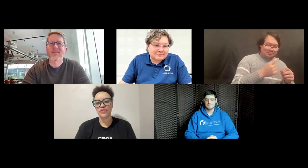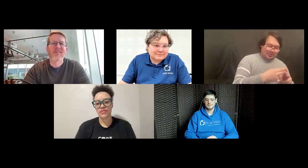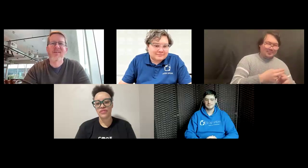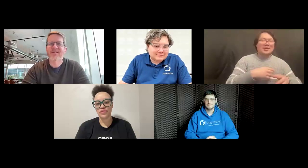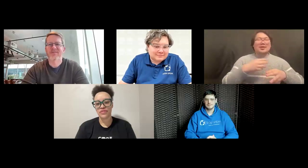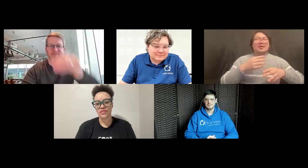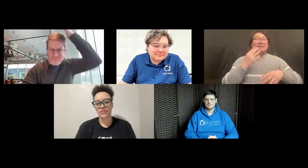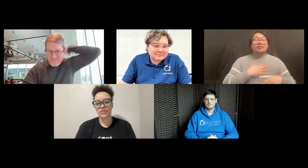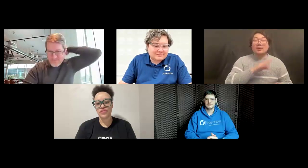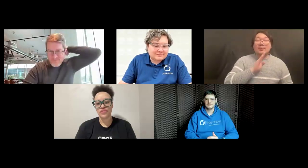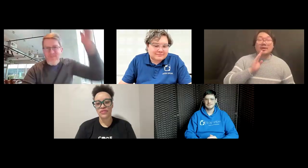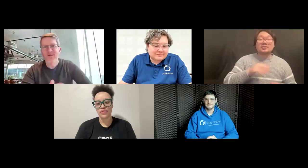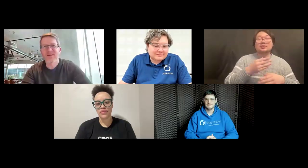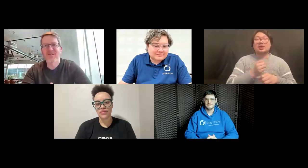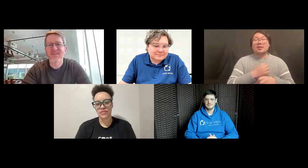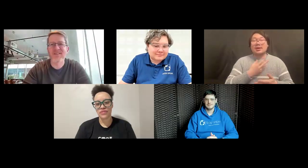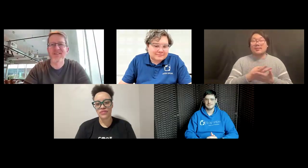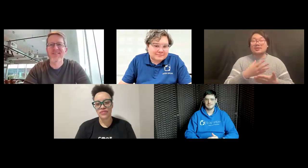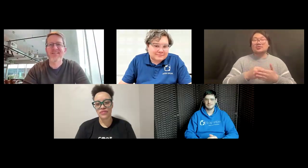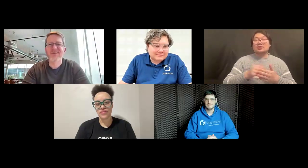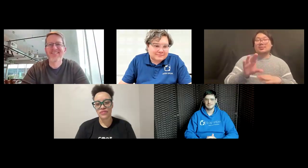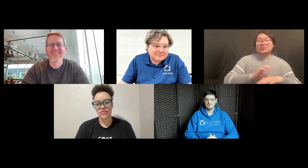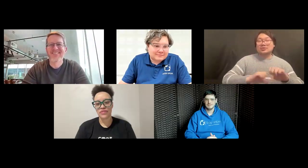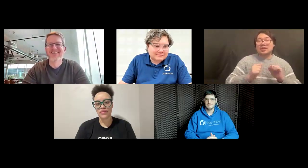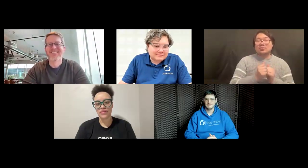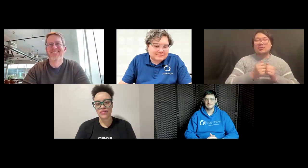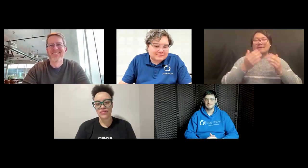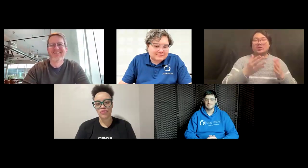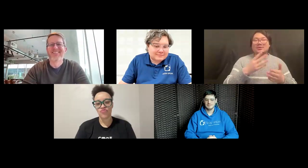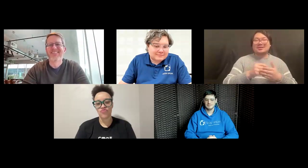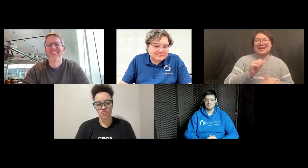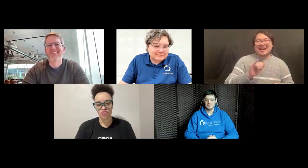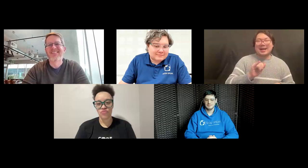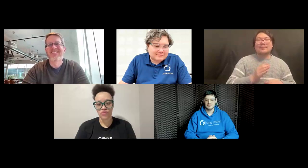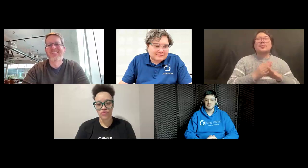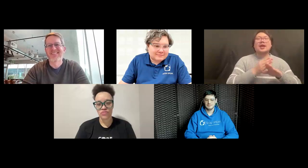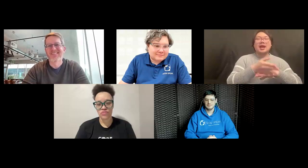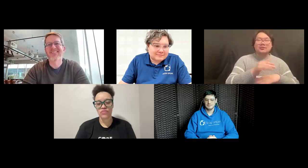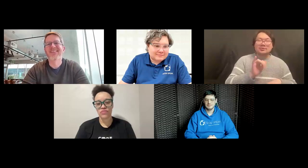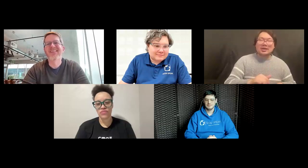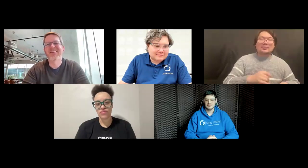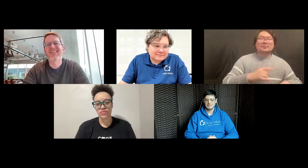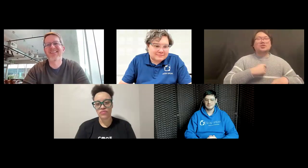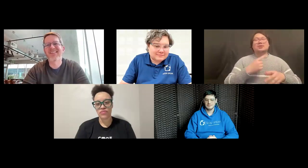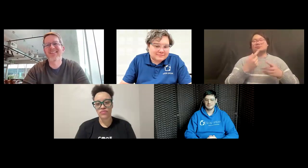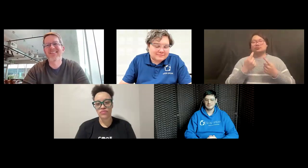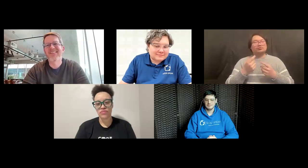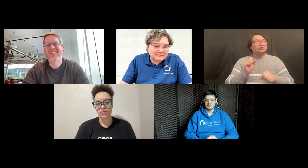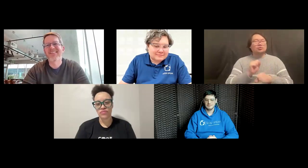models and the math component behind that. I got my bachelor's degree and my master's in computer technology focused on AI.